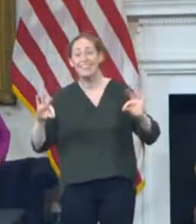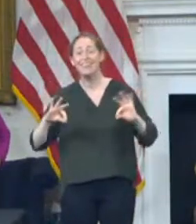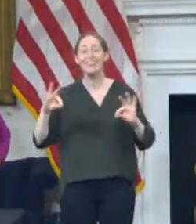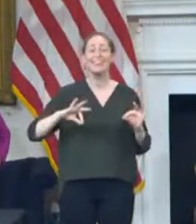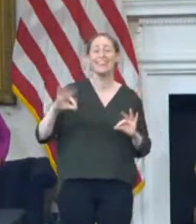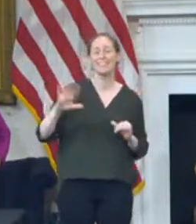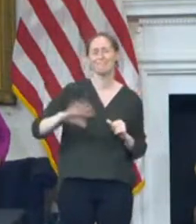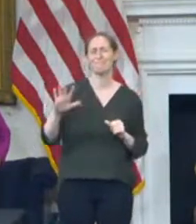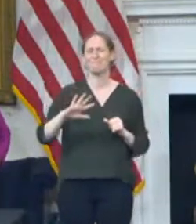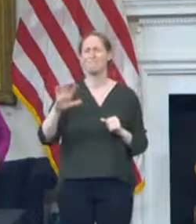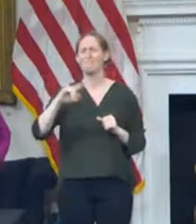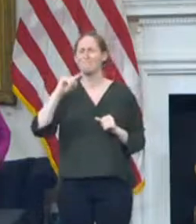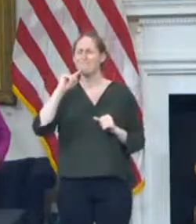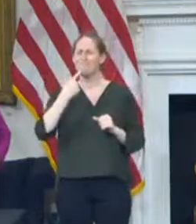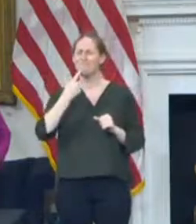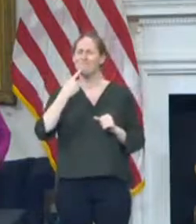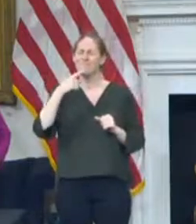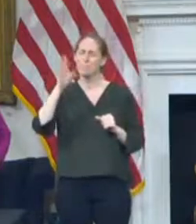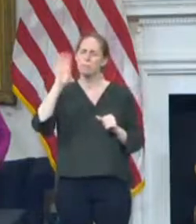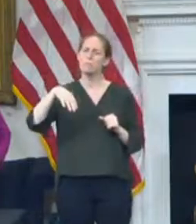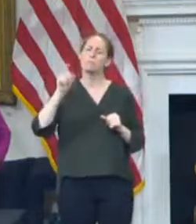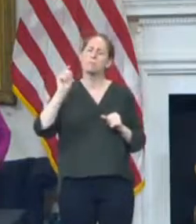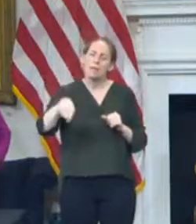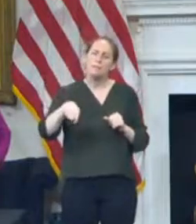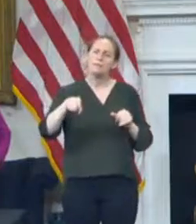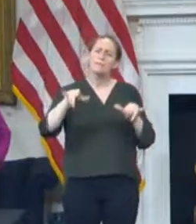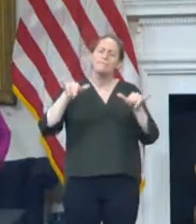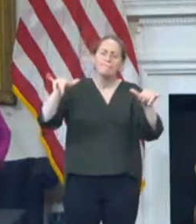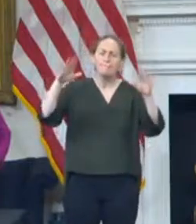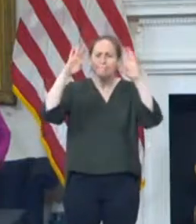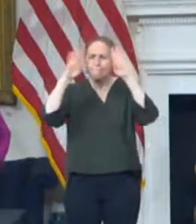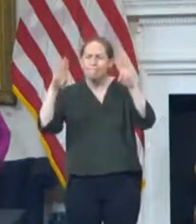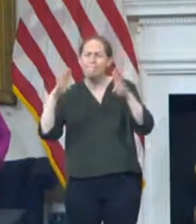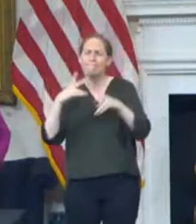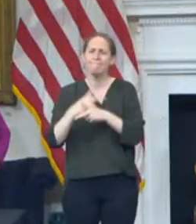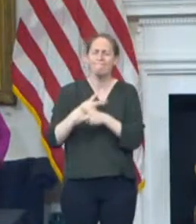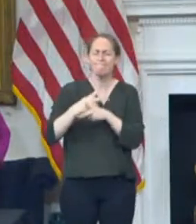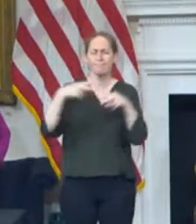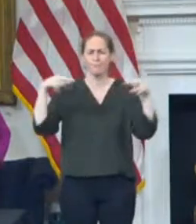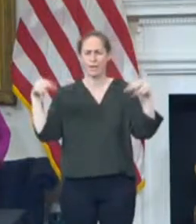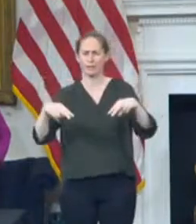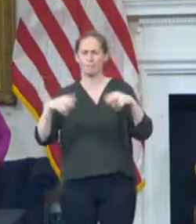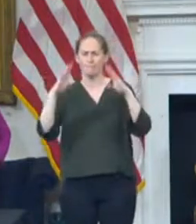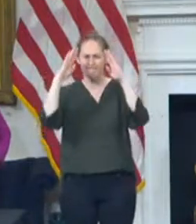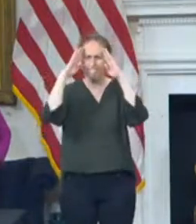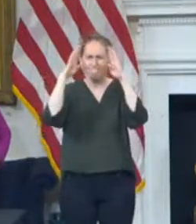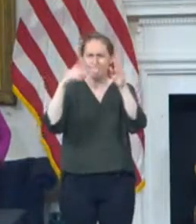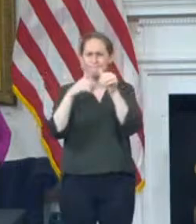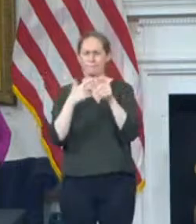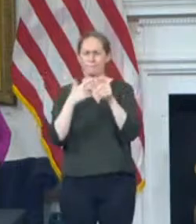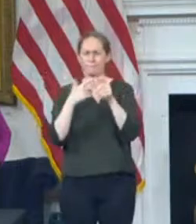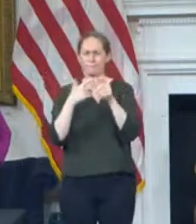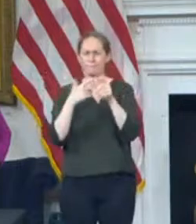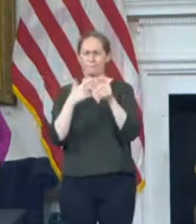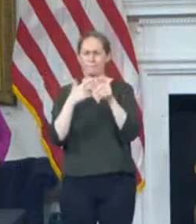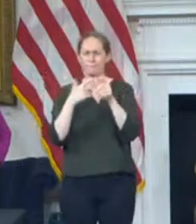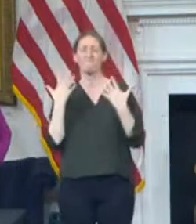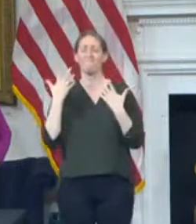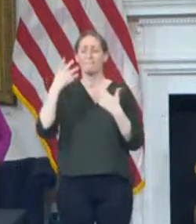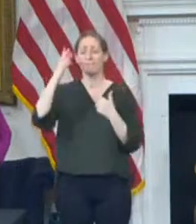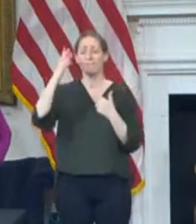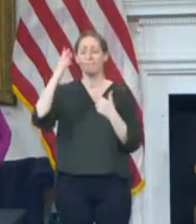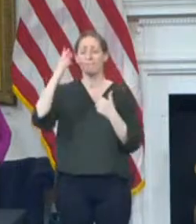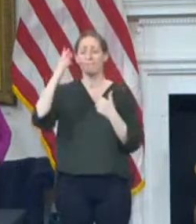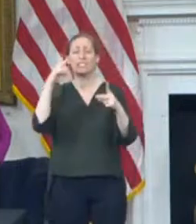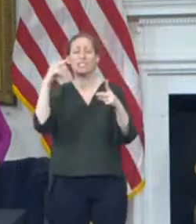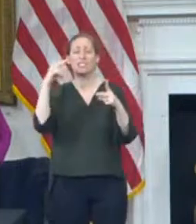remind everyone that this truly is an all-hands-on-deck operation. Unfortunately, we have more